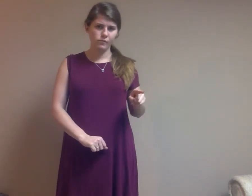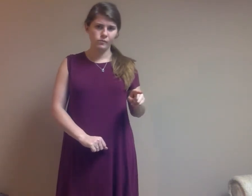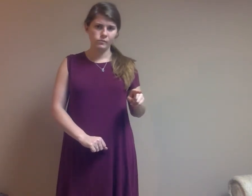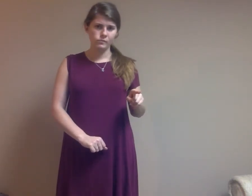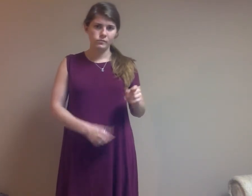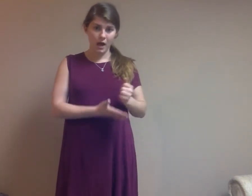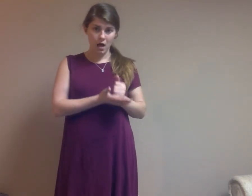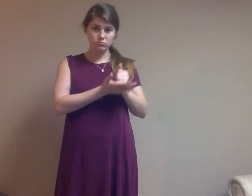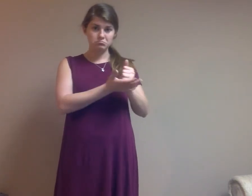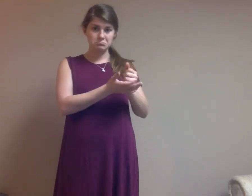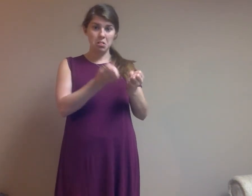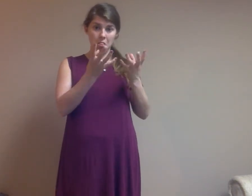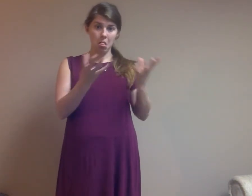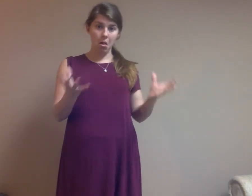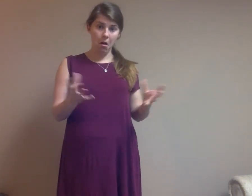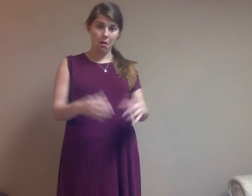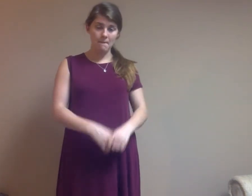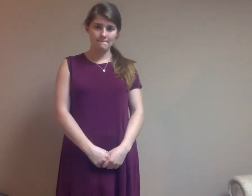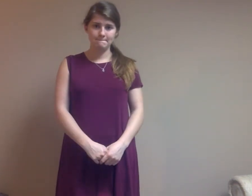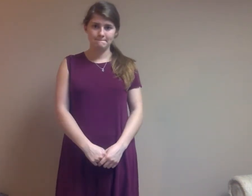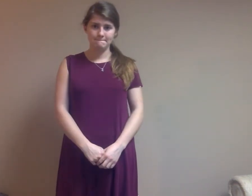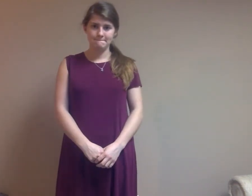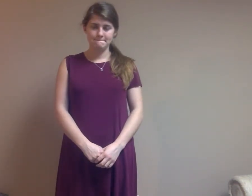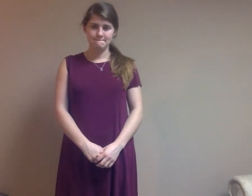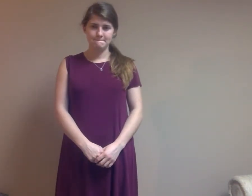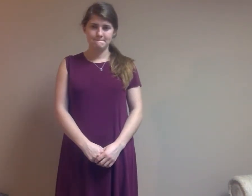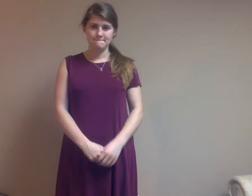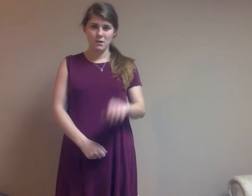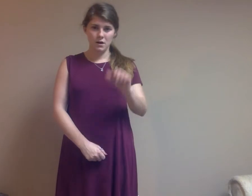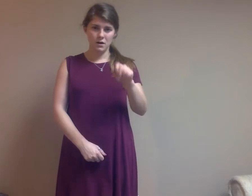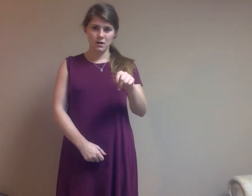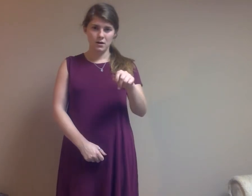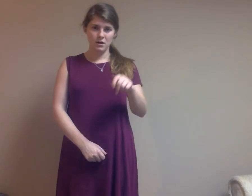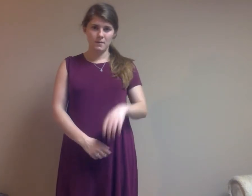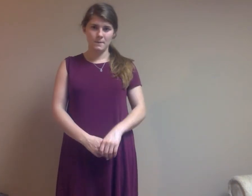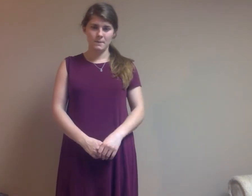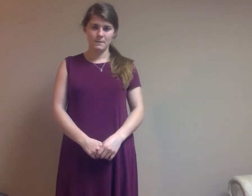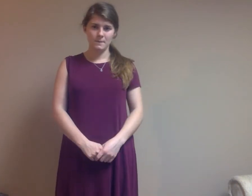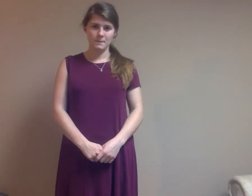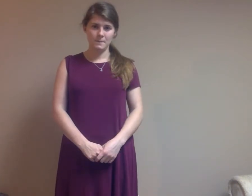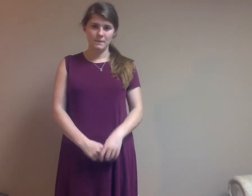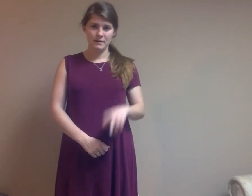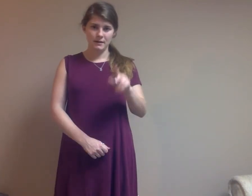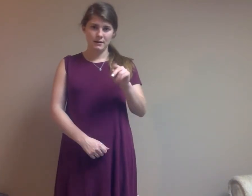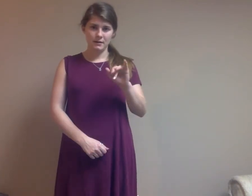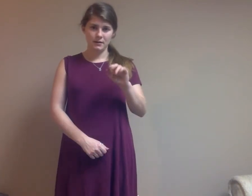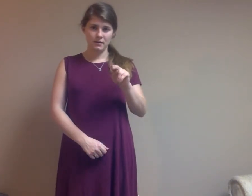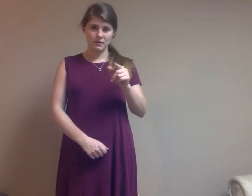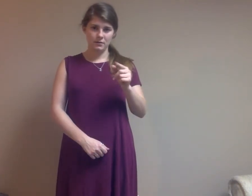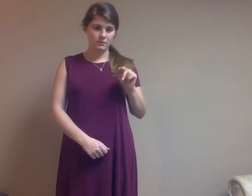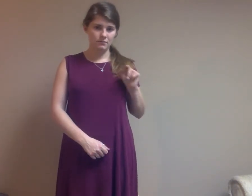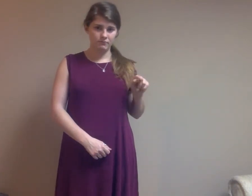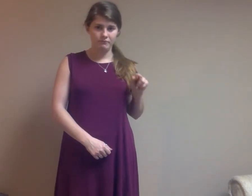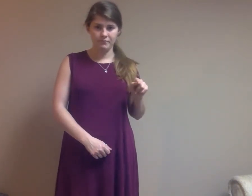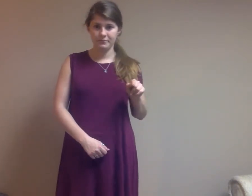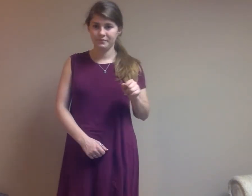started boarding school when I was 9 and I left when I was 18, and I was on the phone to my mum every night begging her to come and